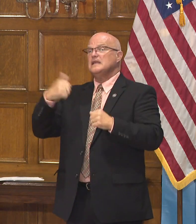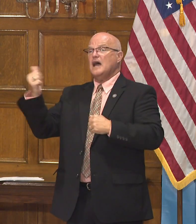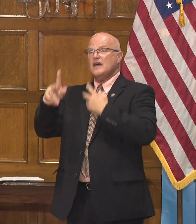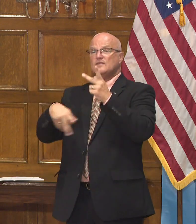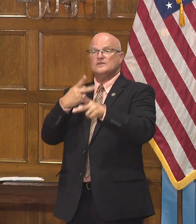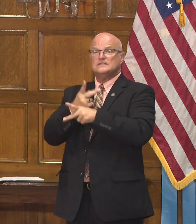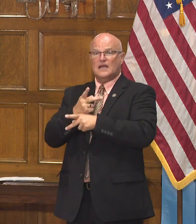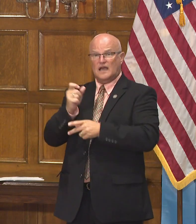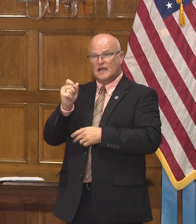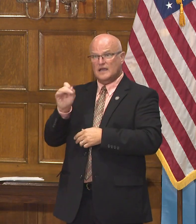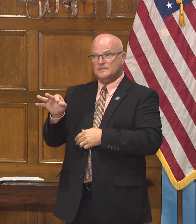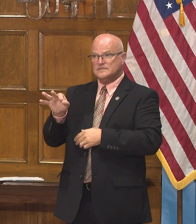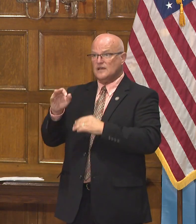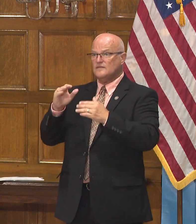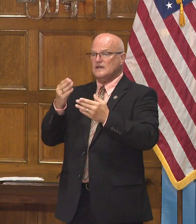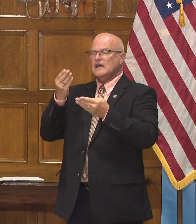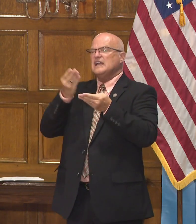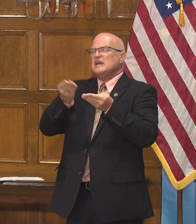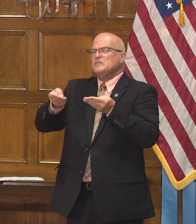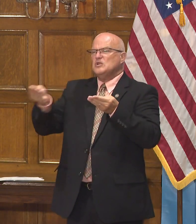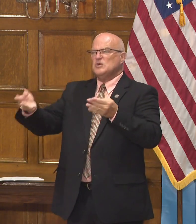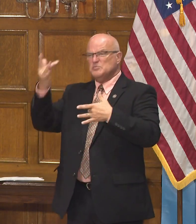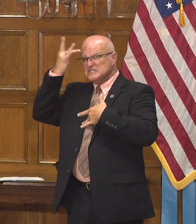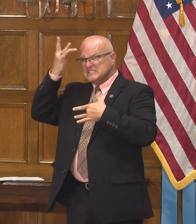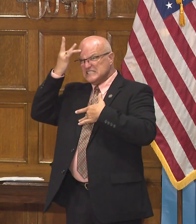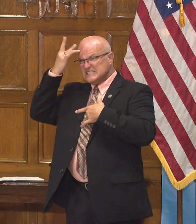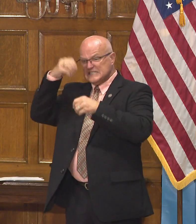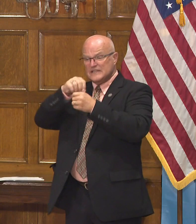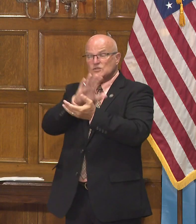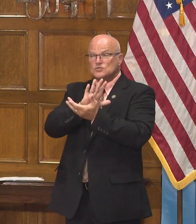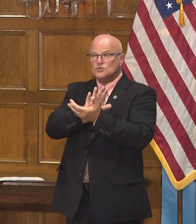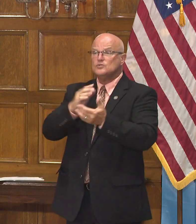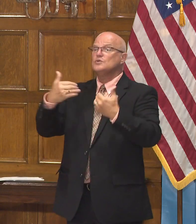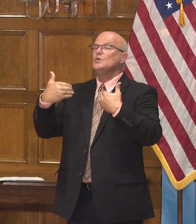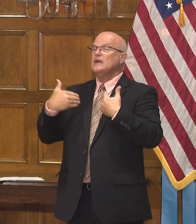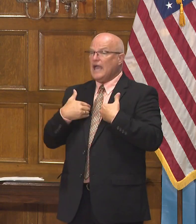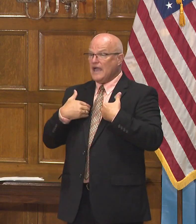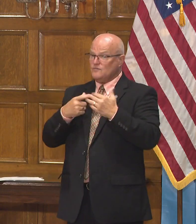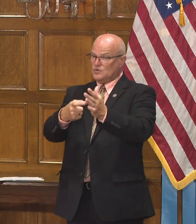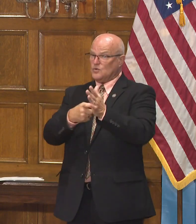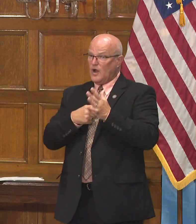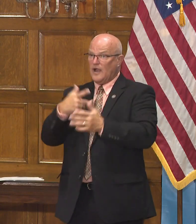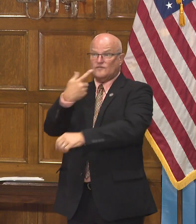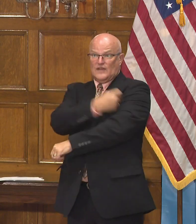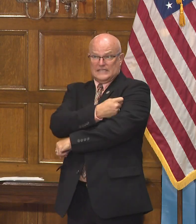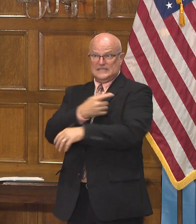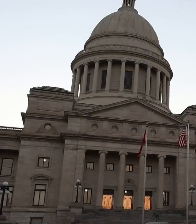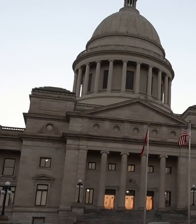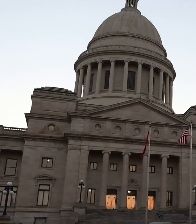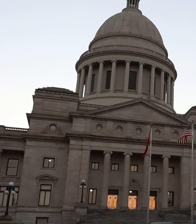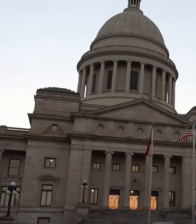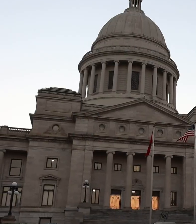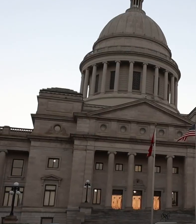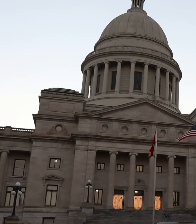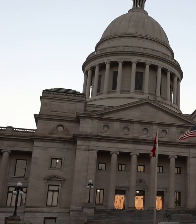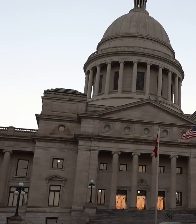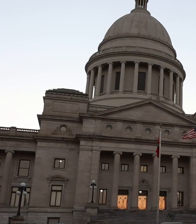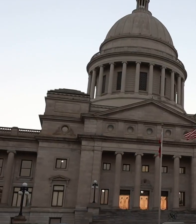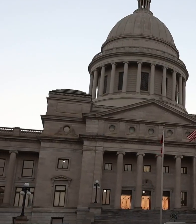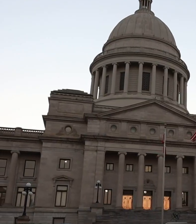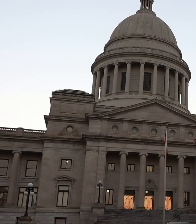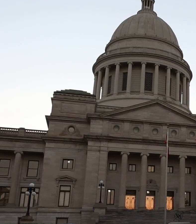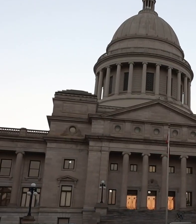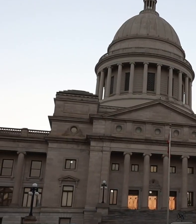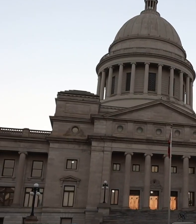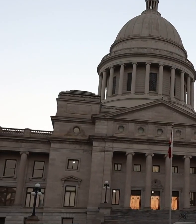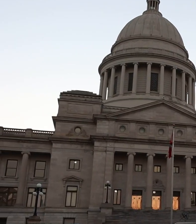types of communicable diseases in the schools that we require vaccinations on. Hutchinson